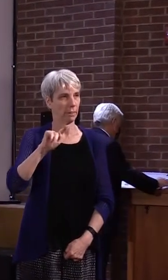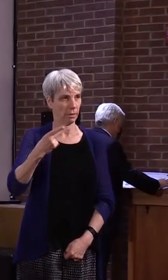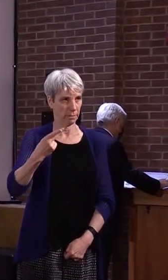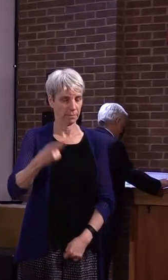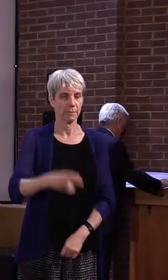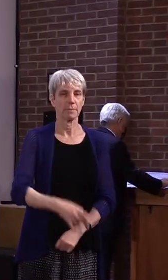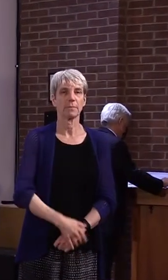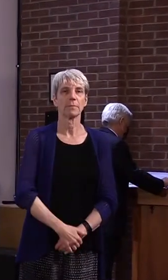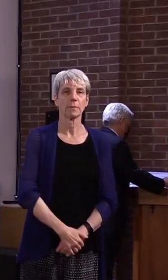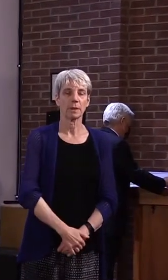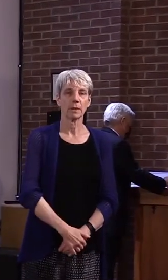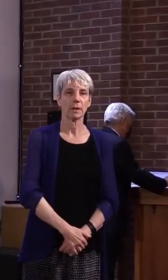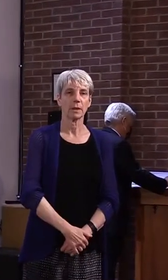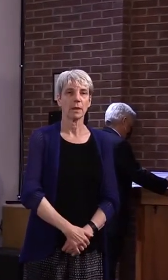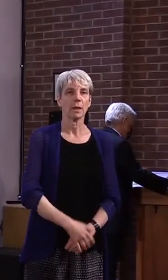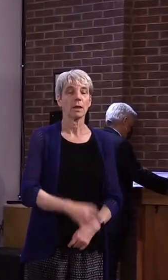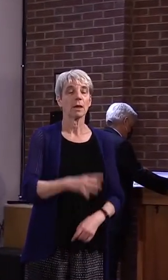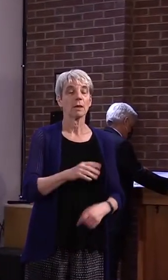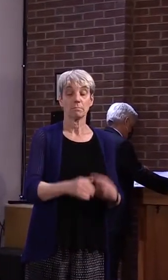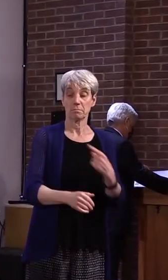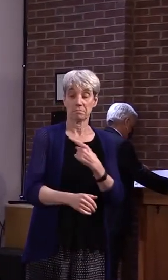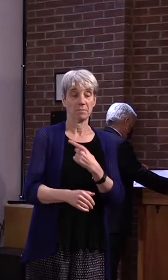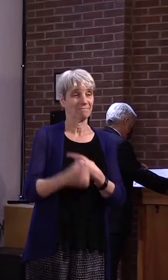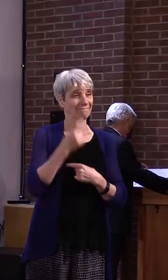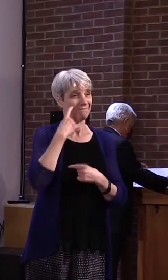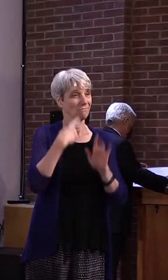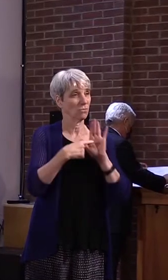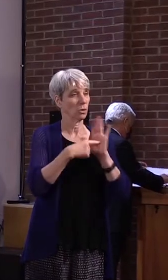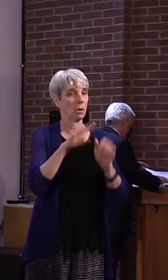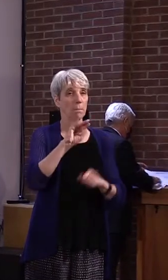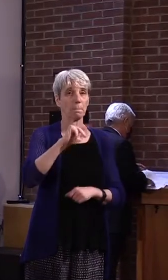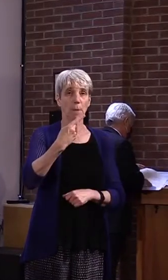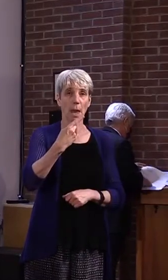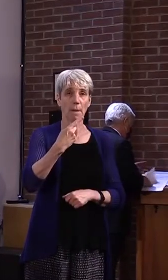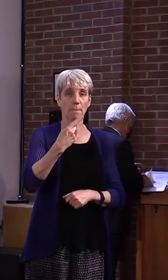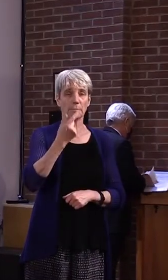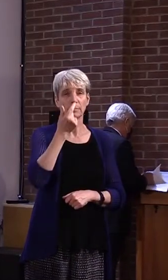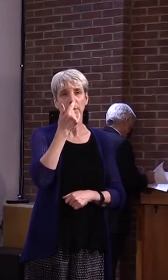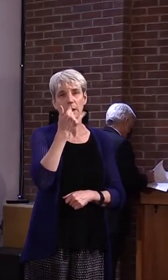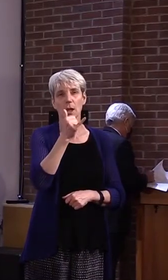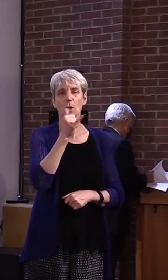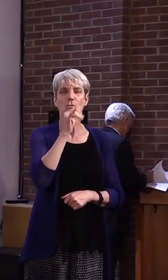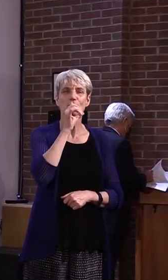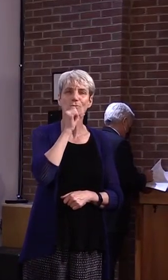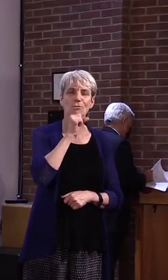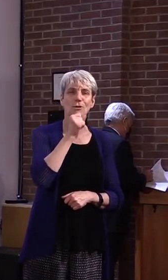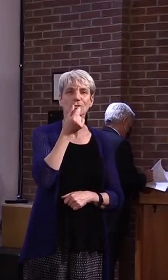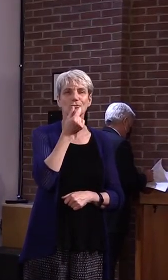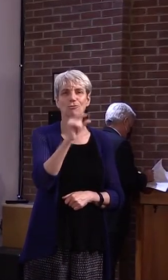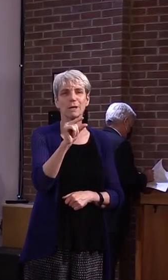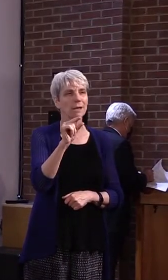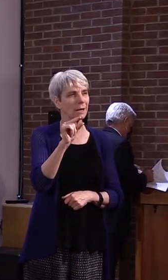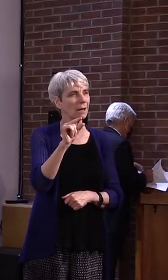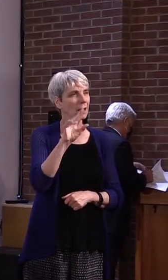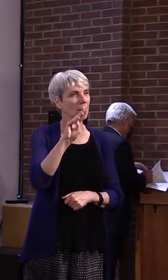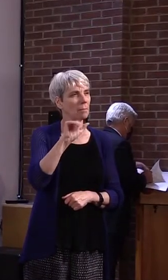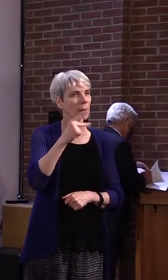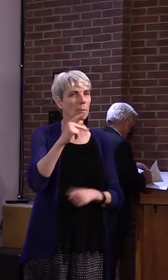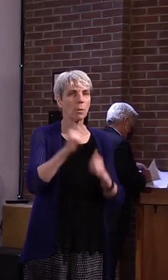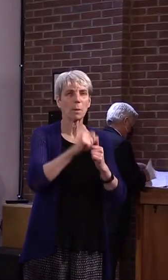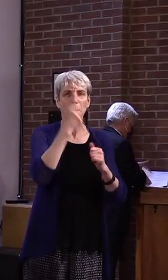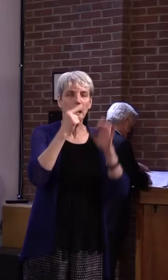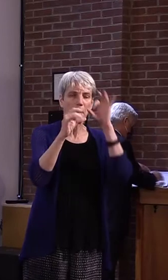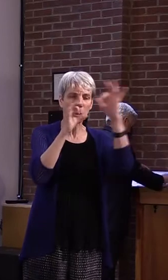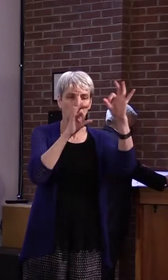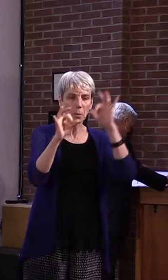the education hub map that you provided and showed earlier, it appears there's one in progress in St.